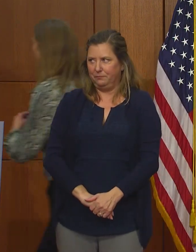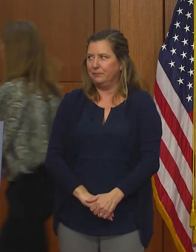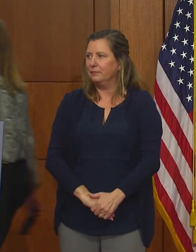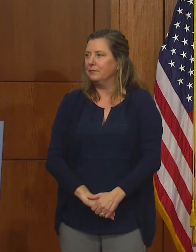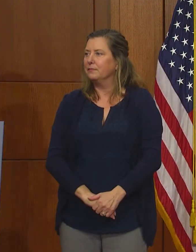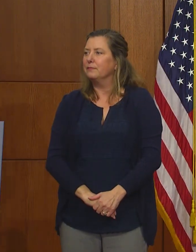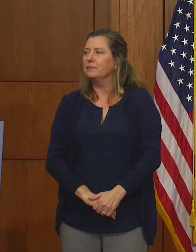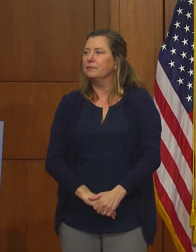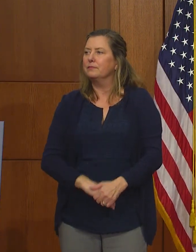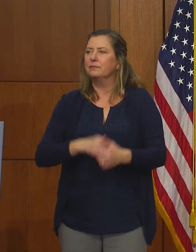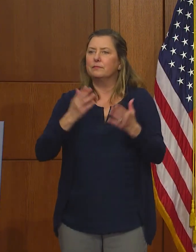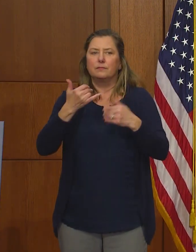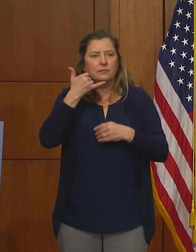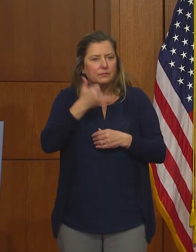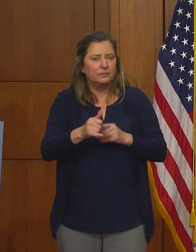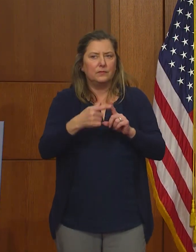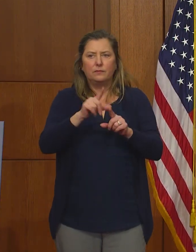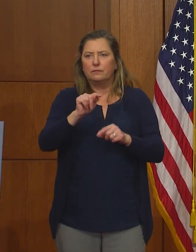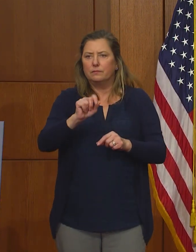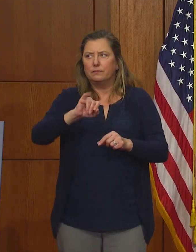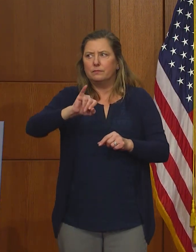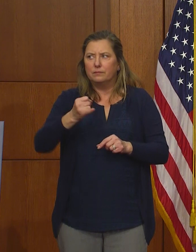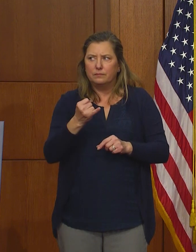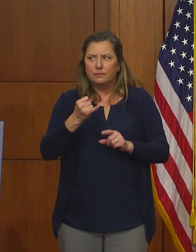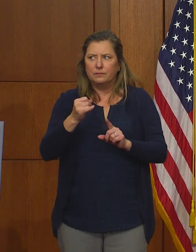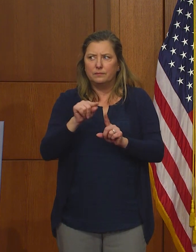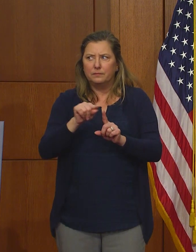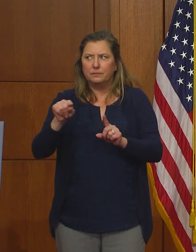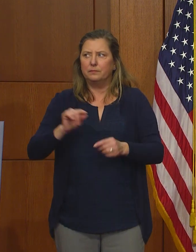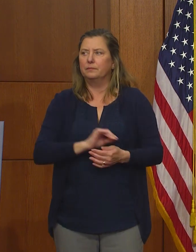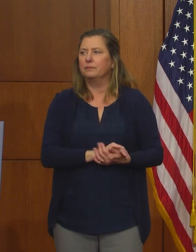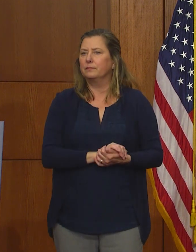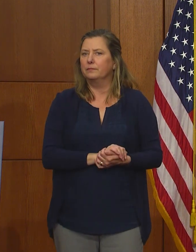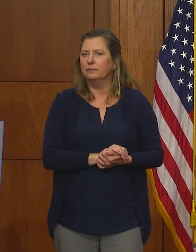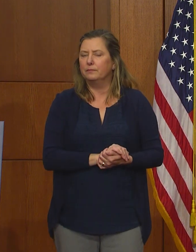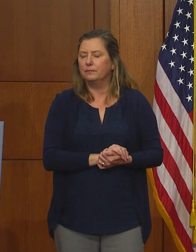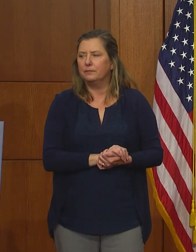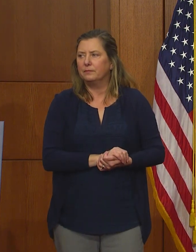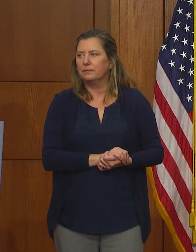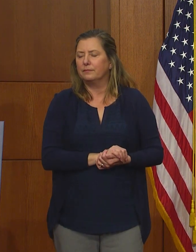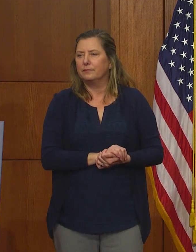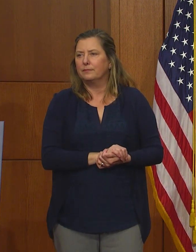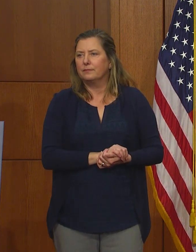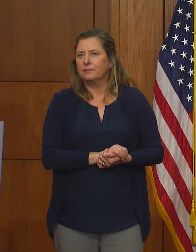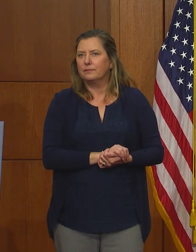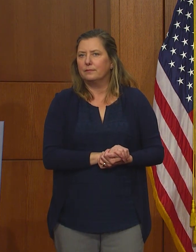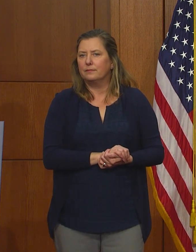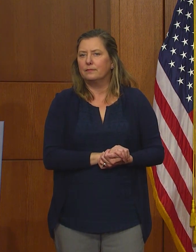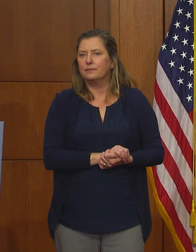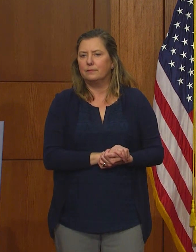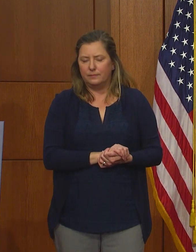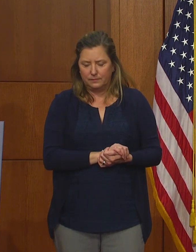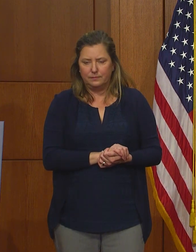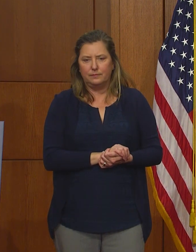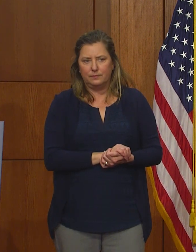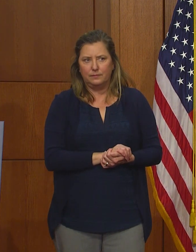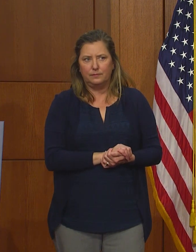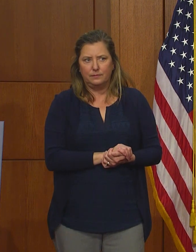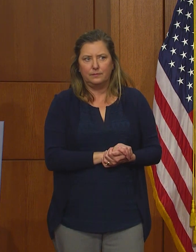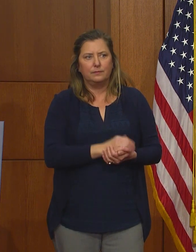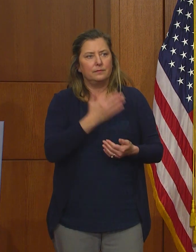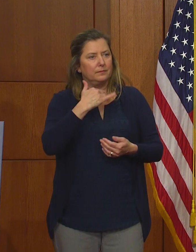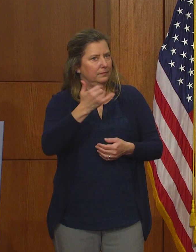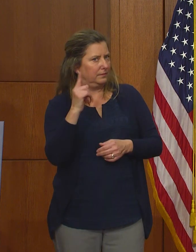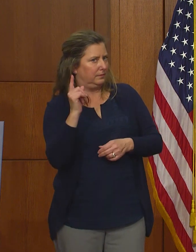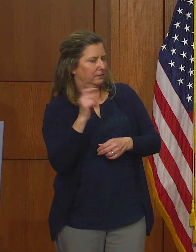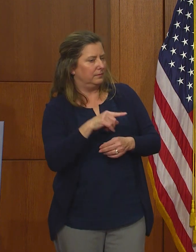The next question will be from Taj Simmons with WSLS. Yeah, thank you again for taking our questions.